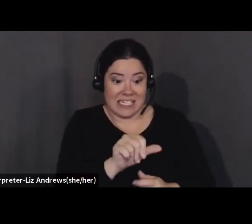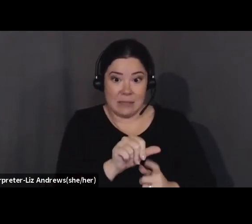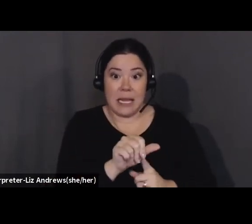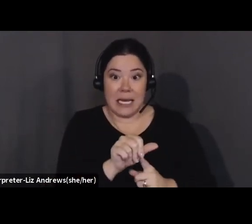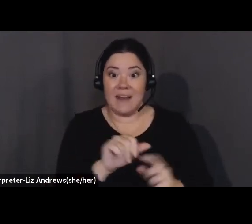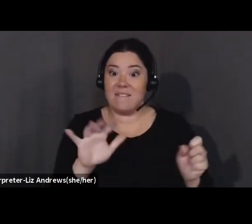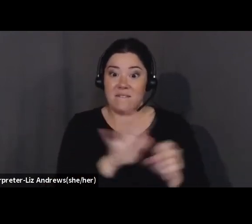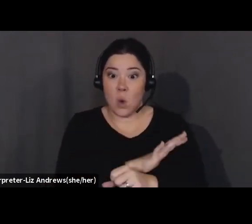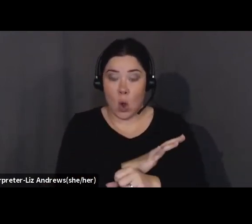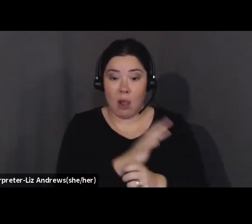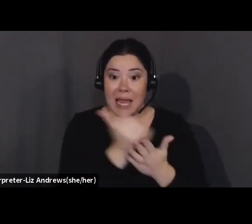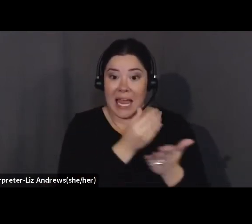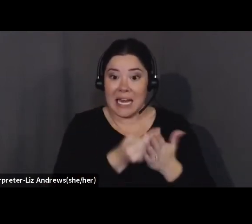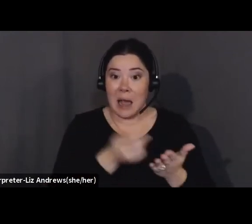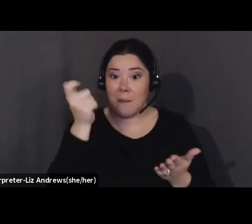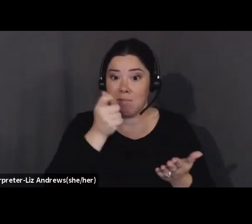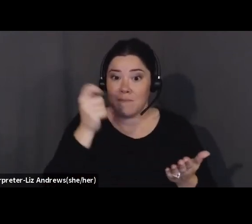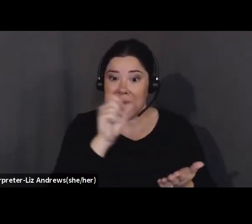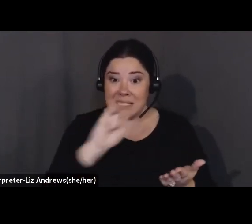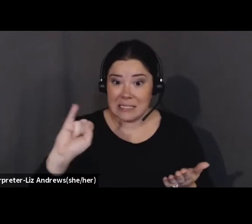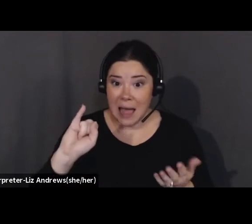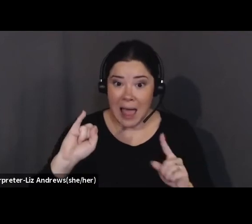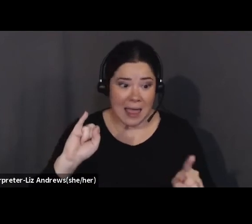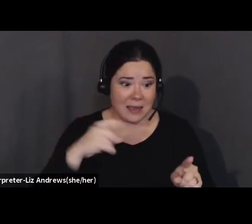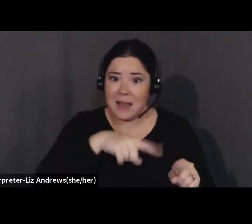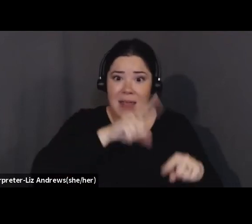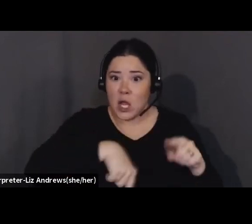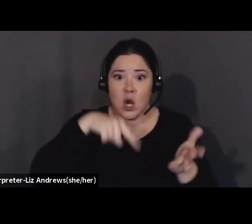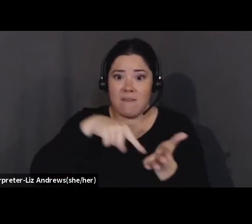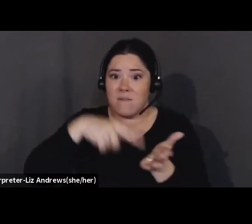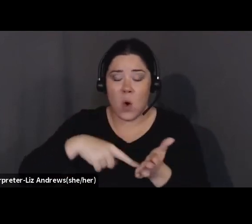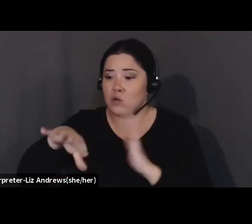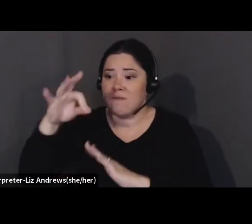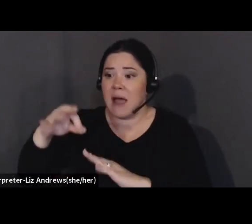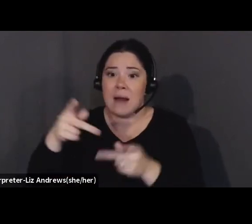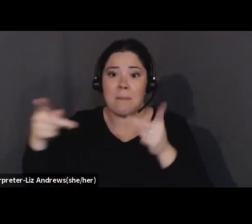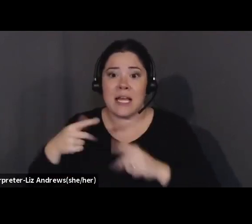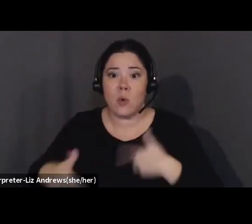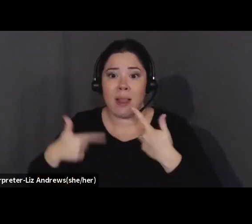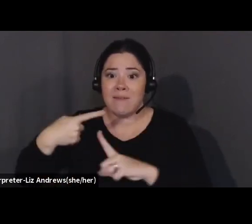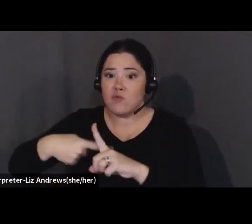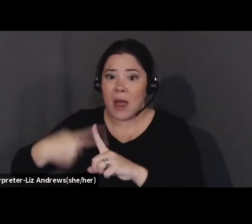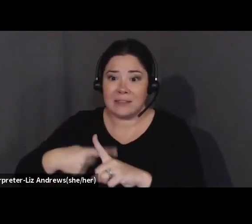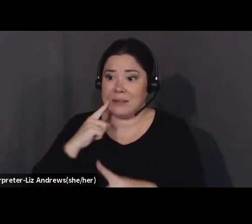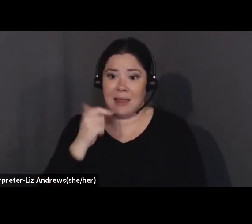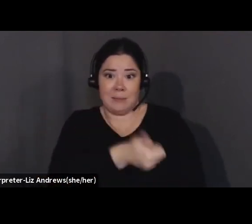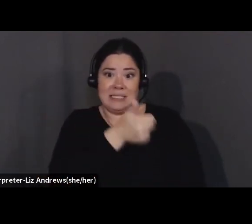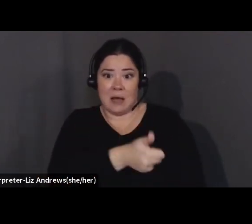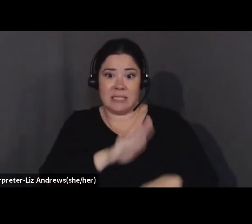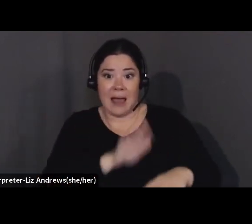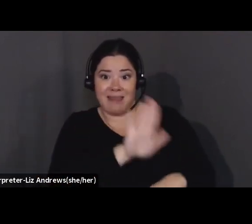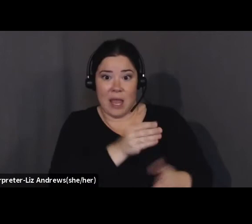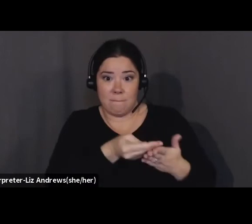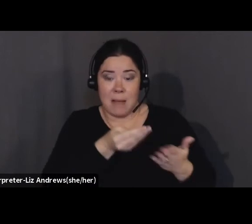could afford a safe and decent rental unit. The national average rent for a studio